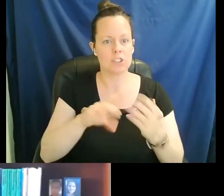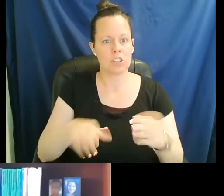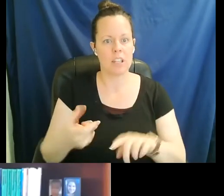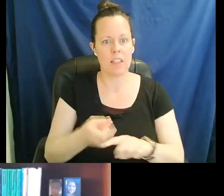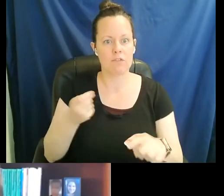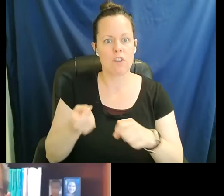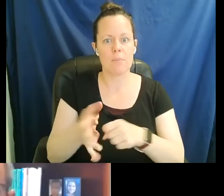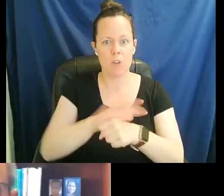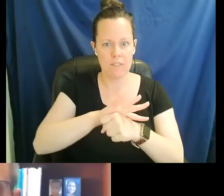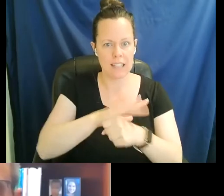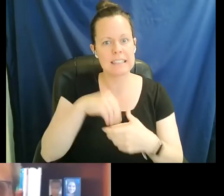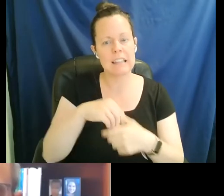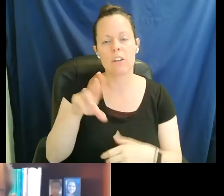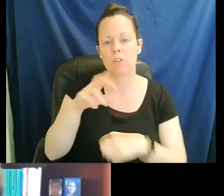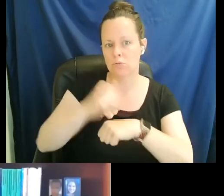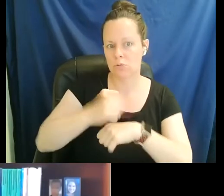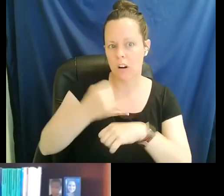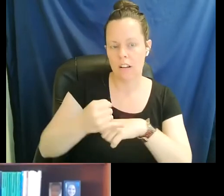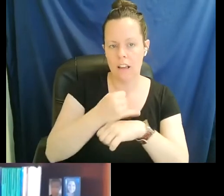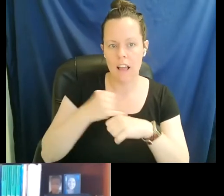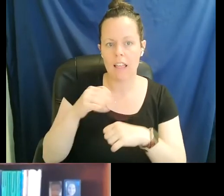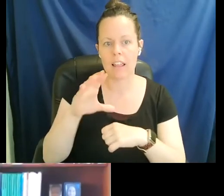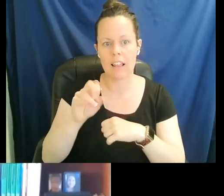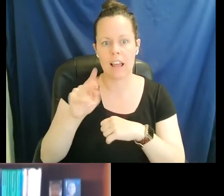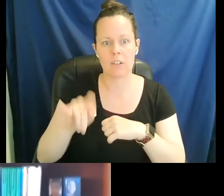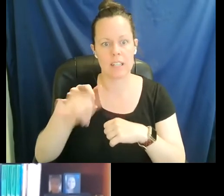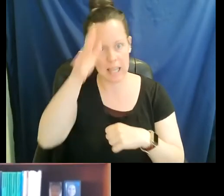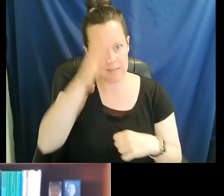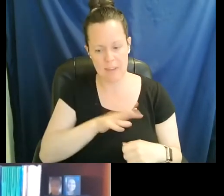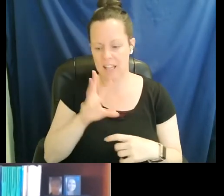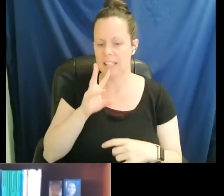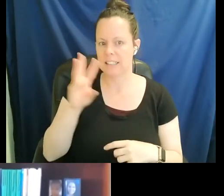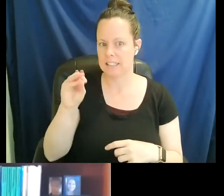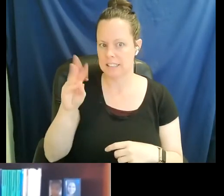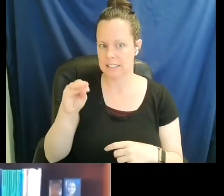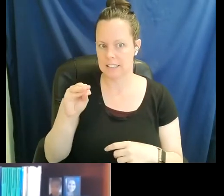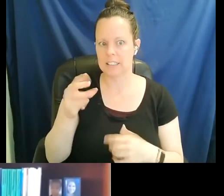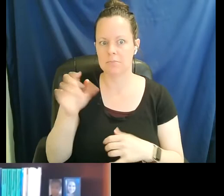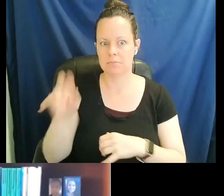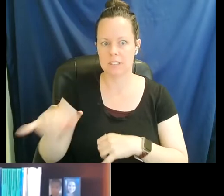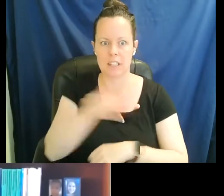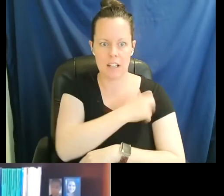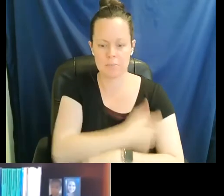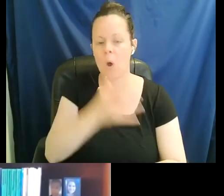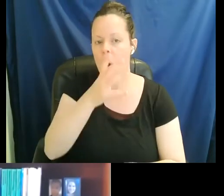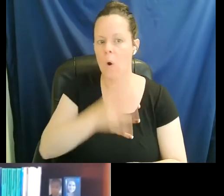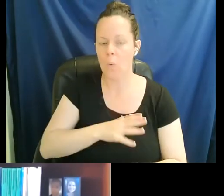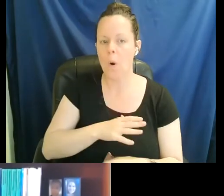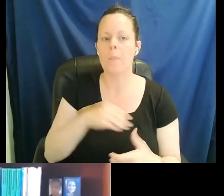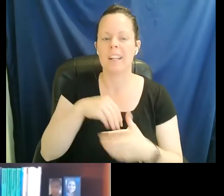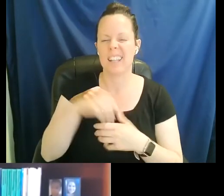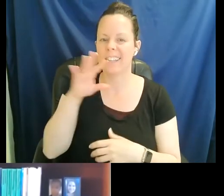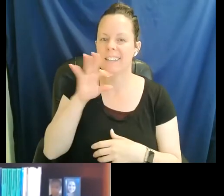Rock Island County. A man in his 60s who had been hospitalized and a woman in her 90s who had been in a long-term